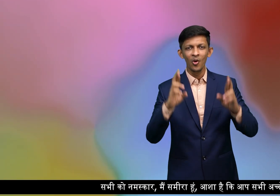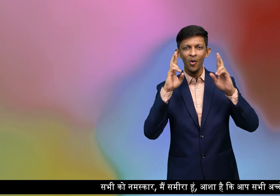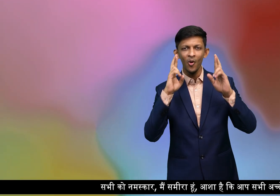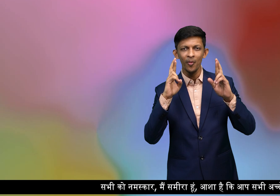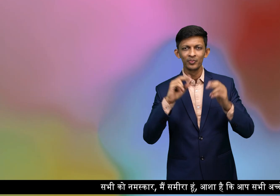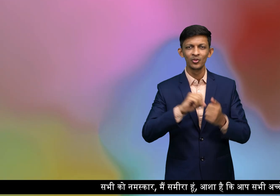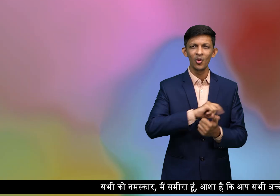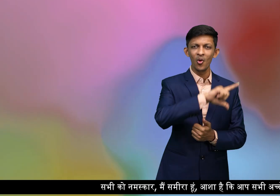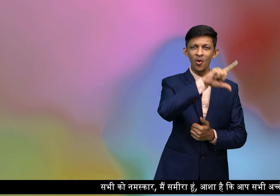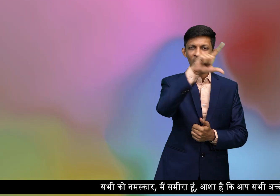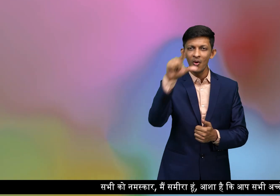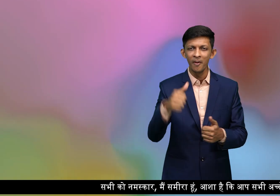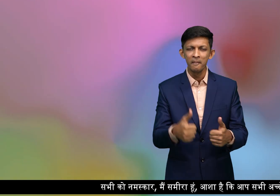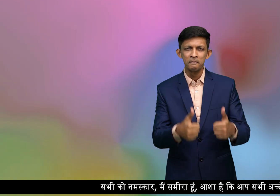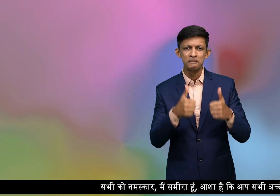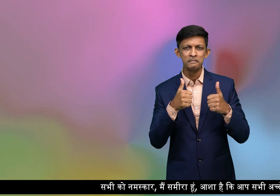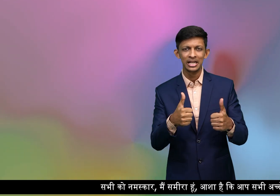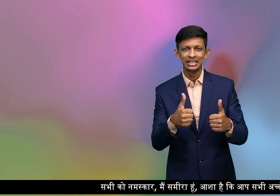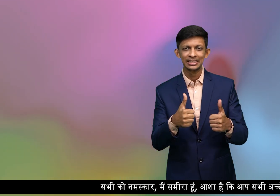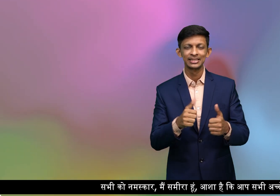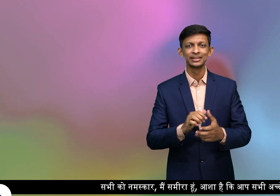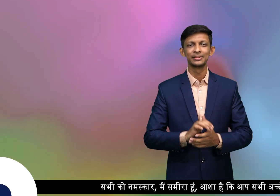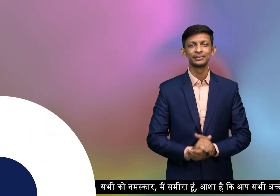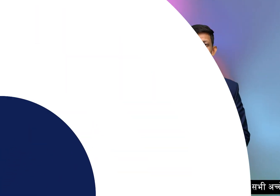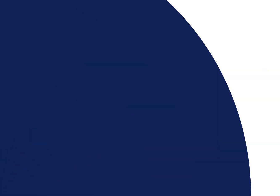hope you all are doing well.